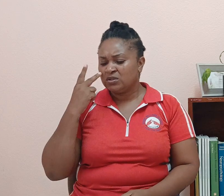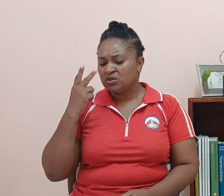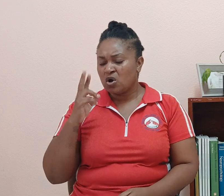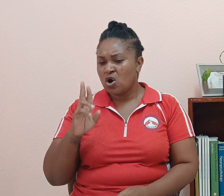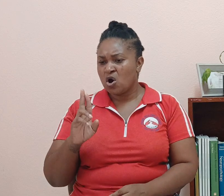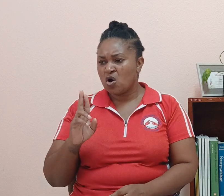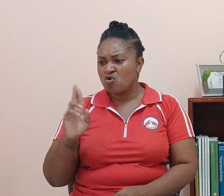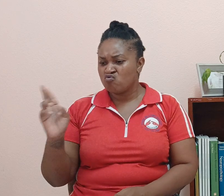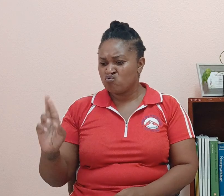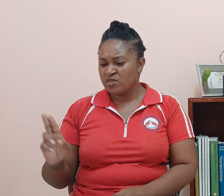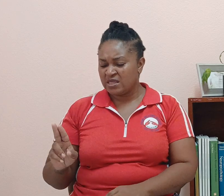his feet,